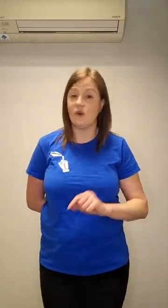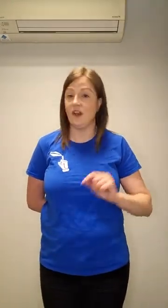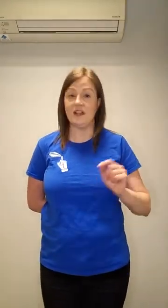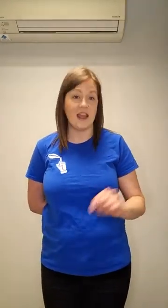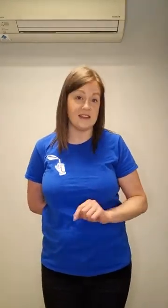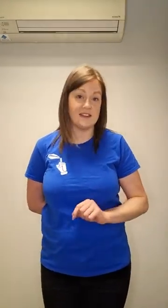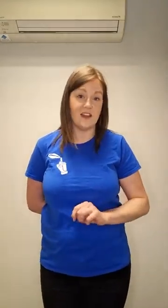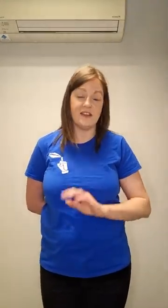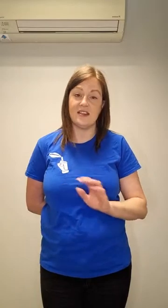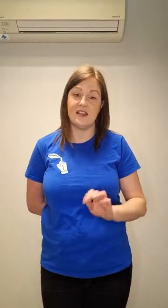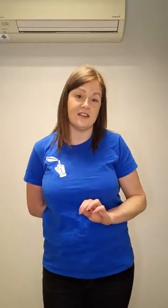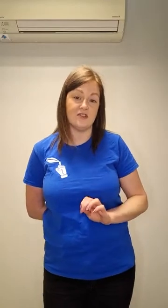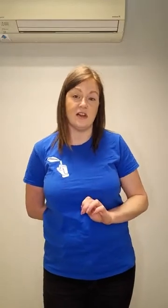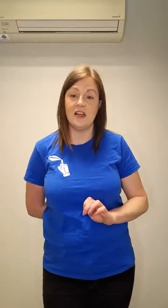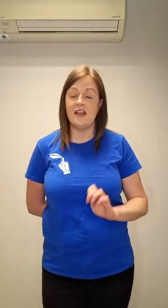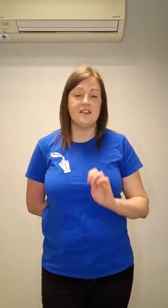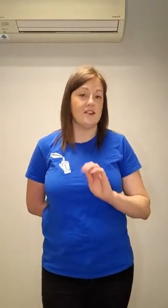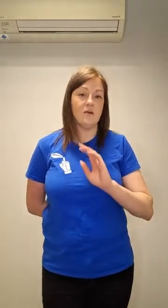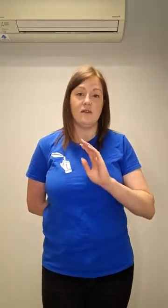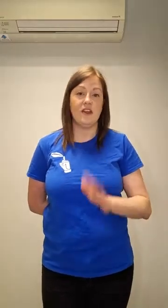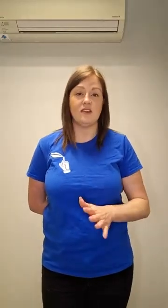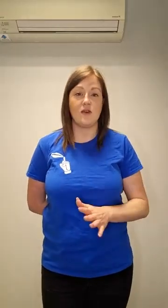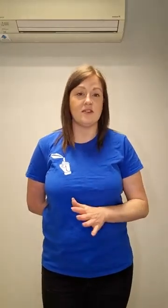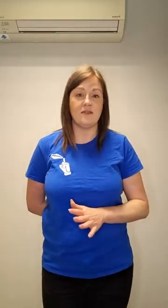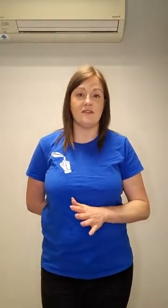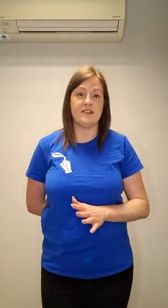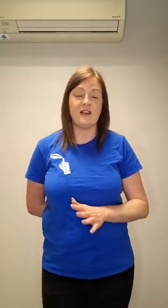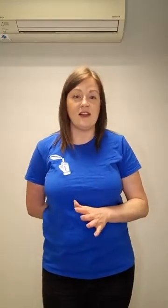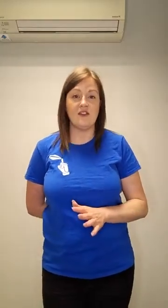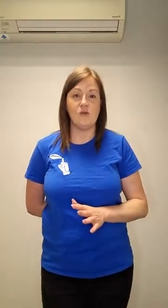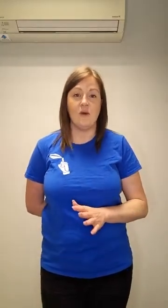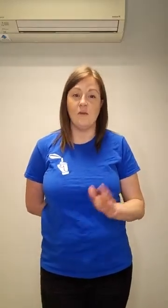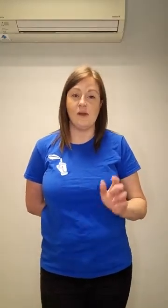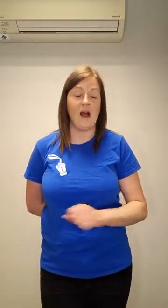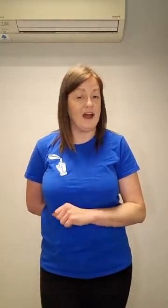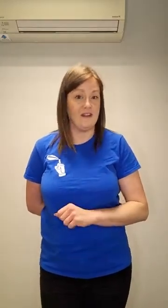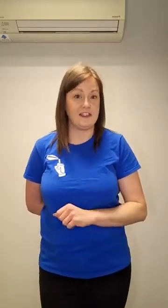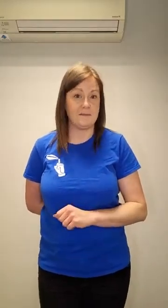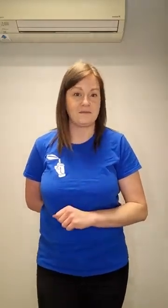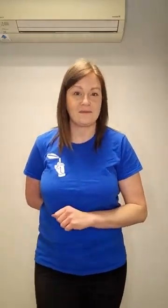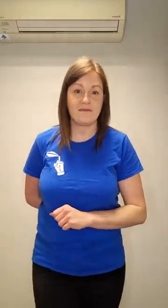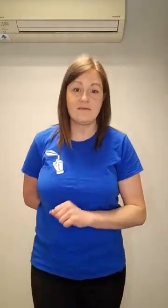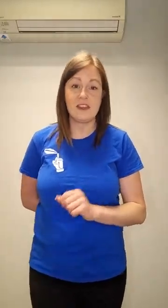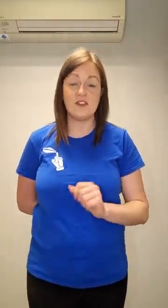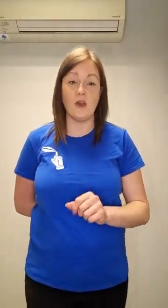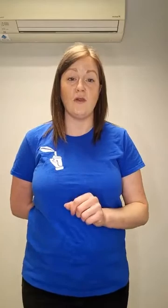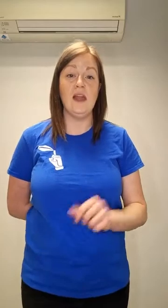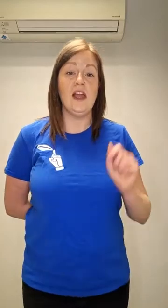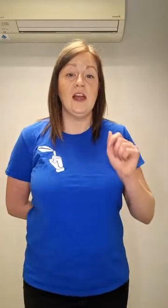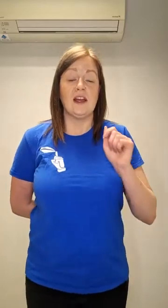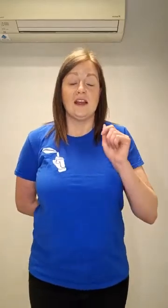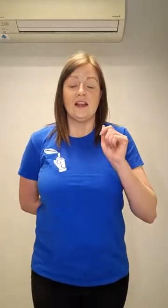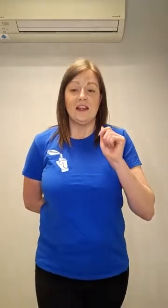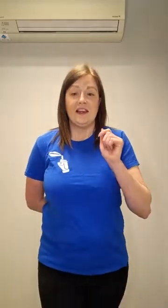on our text service, etc. So fingers crossed, if there is a sign that you want, we will have it. So let's